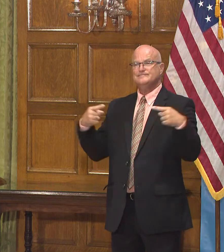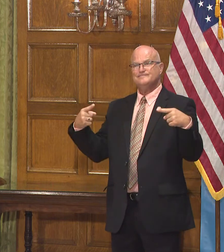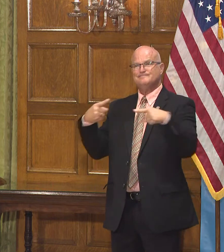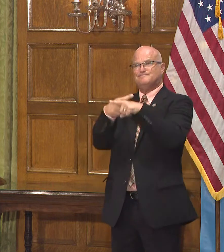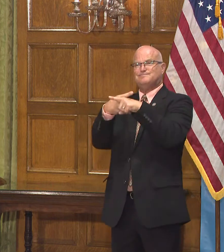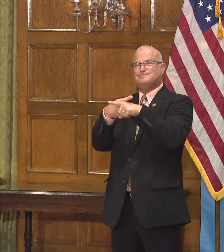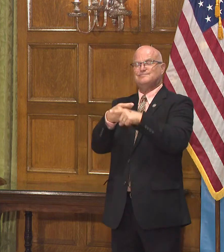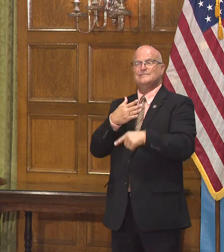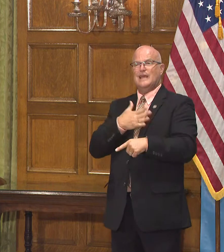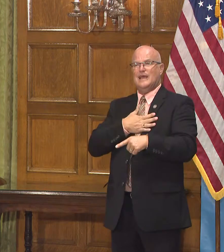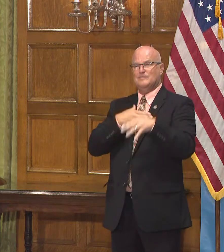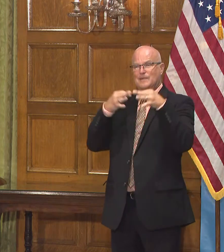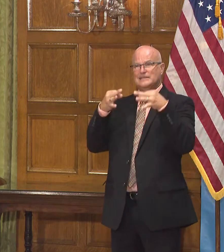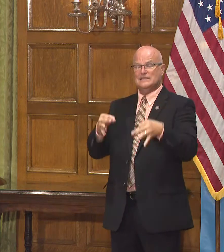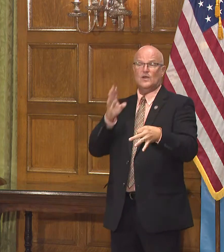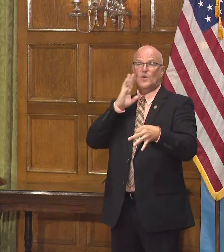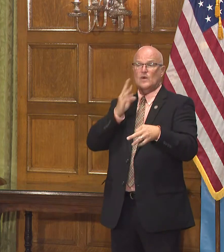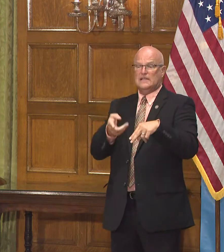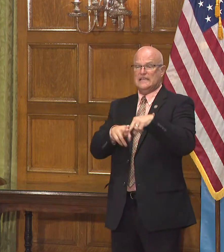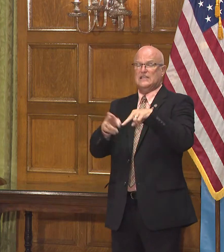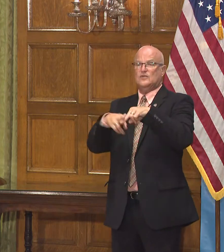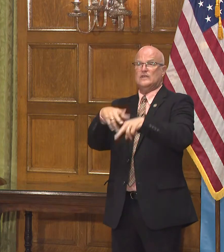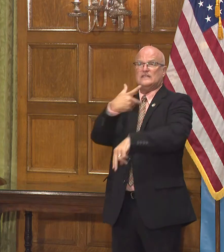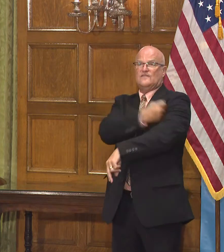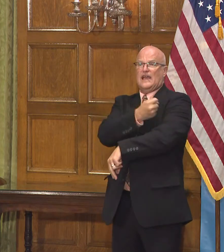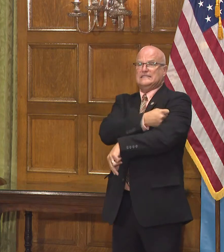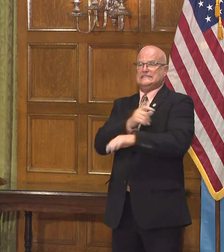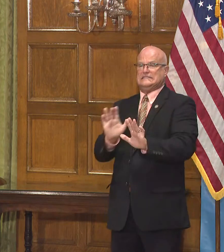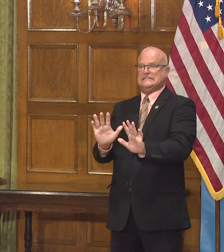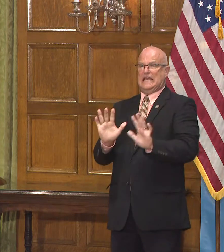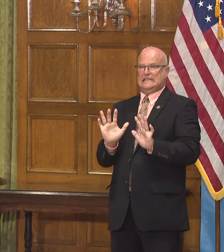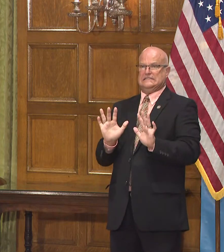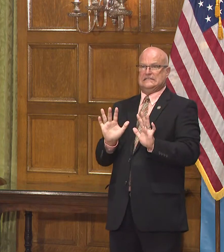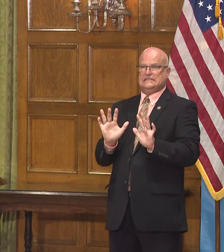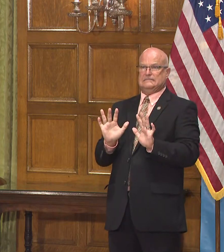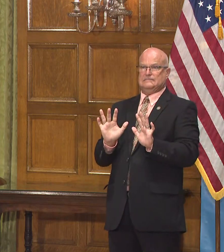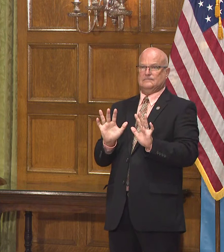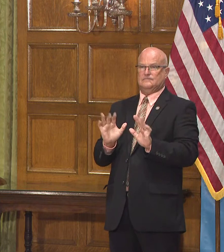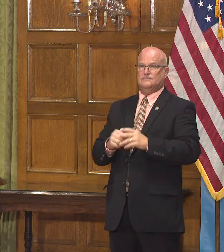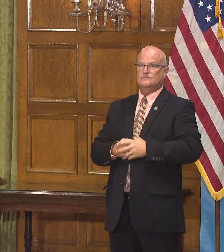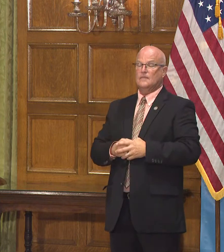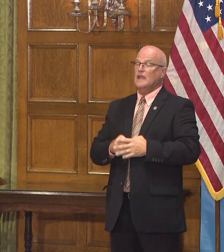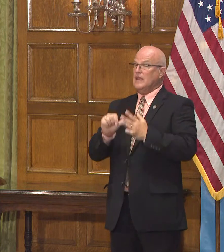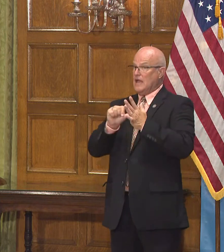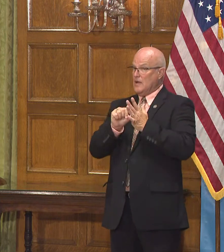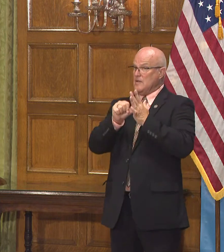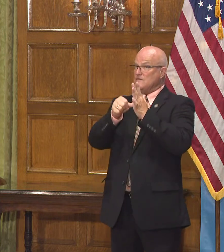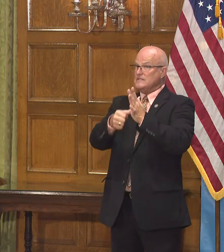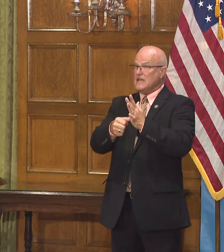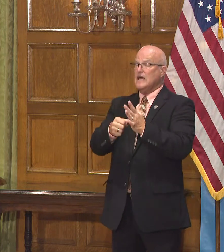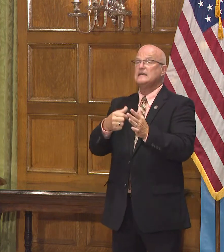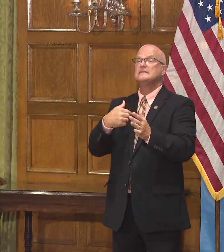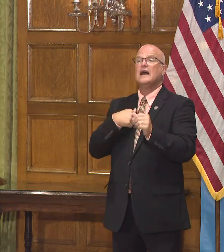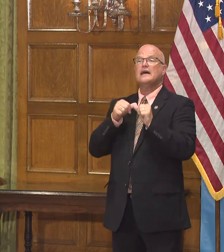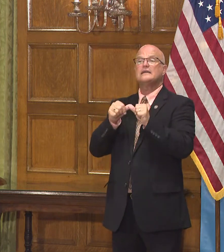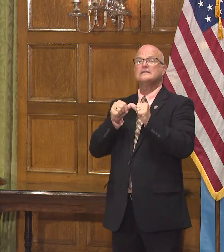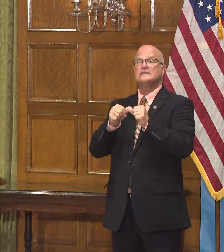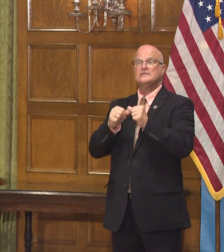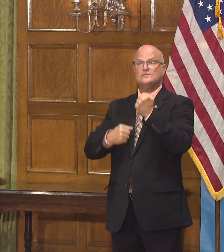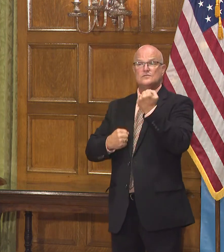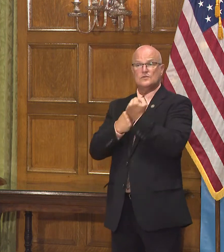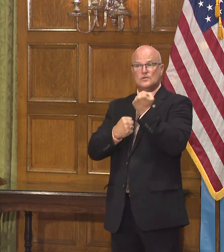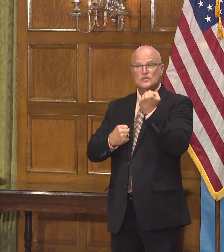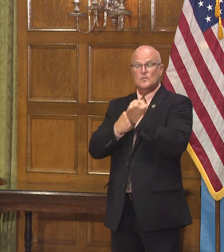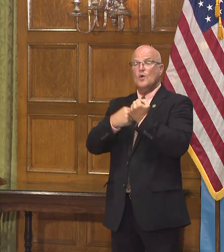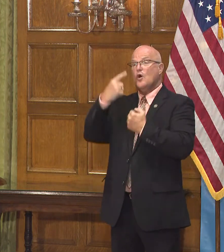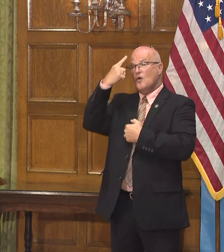and, in my judgment, will increase vaccine hesitancy. I should emphasize that I continue to